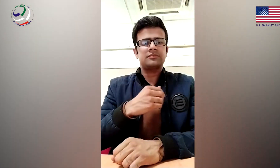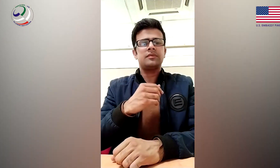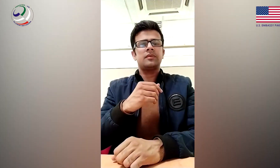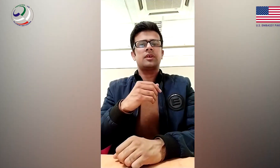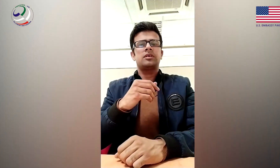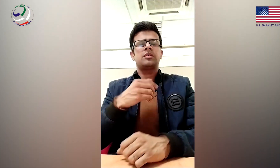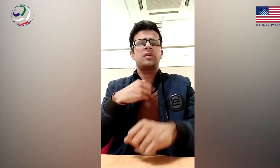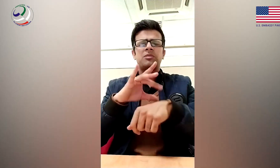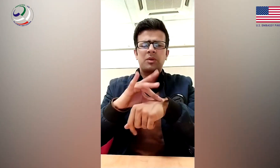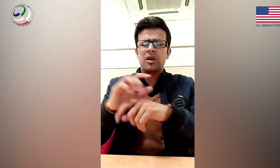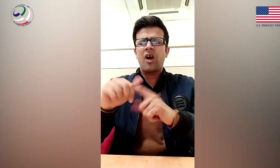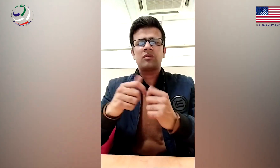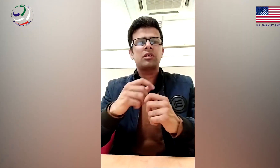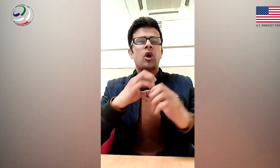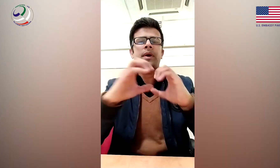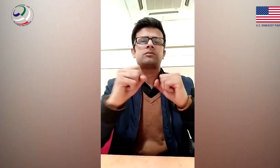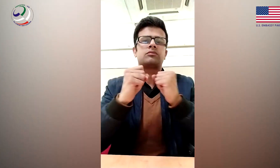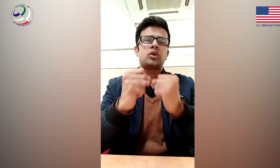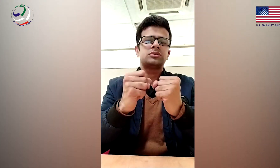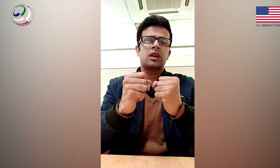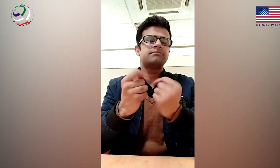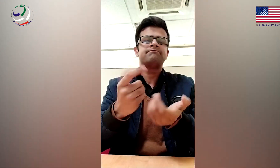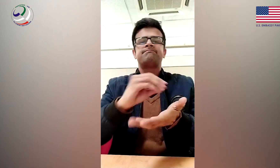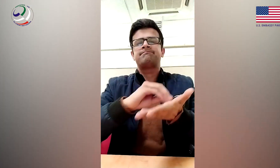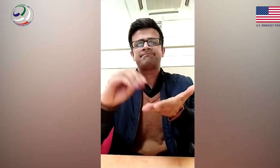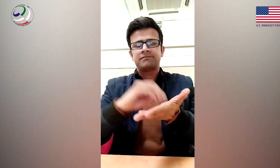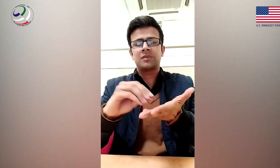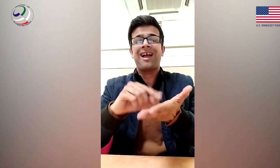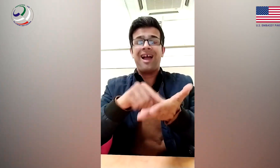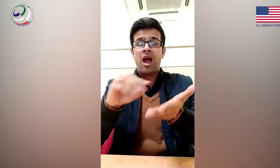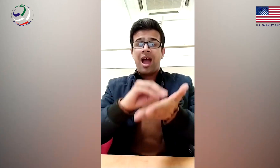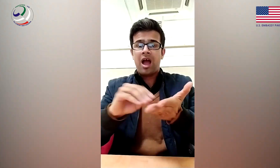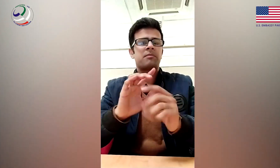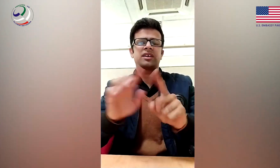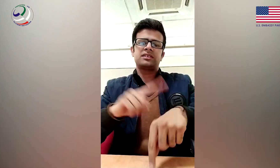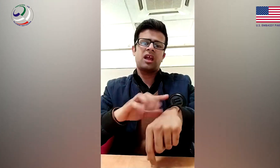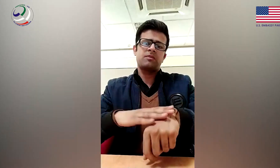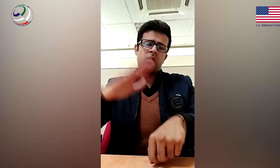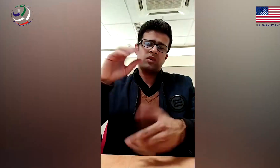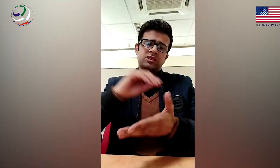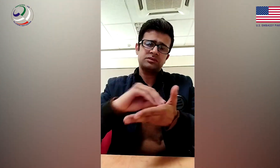There's a communication issue. I went to the hospital once. I was sick, but they couldn't understand what I was